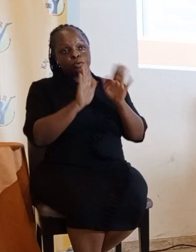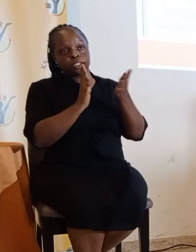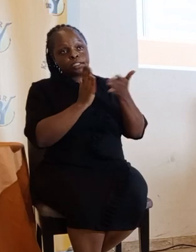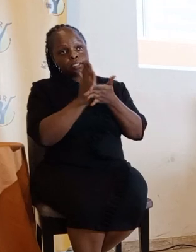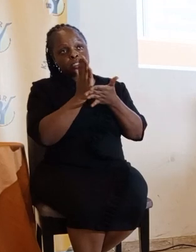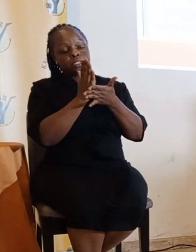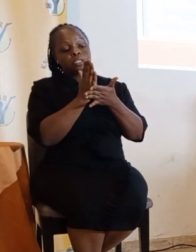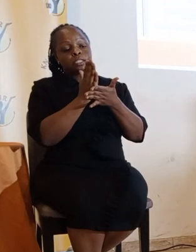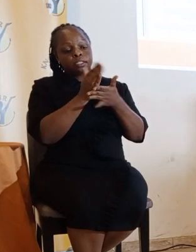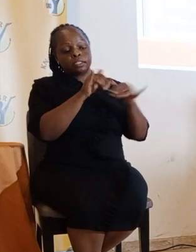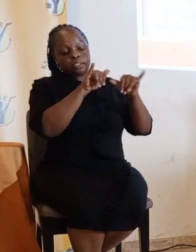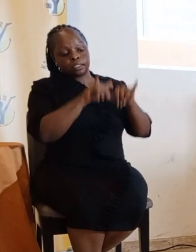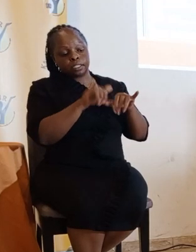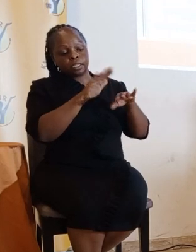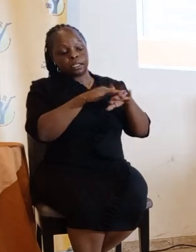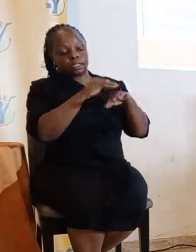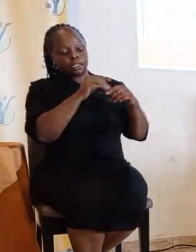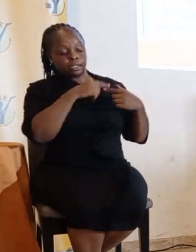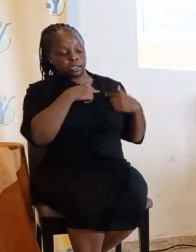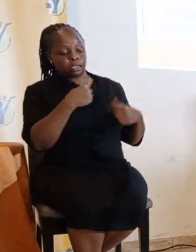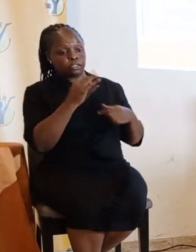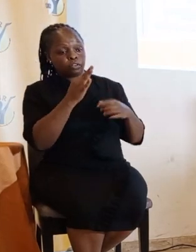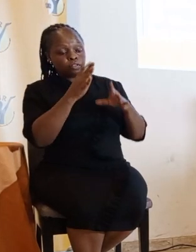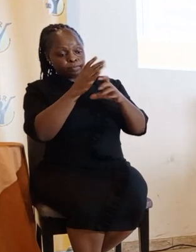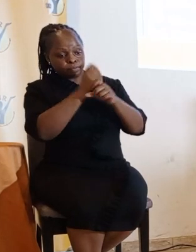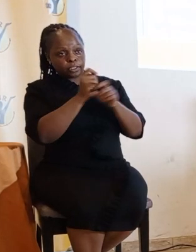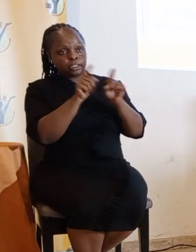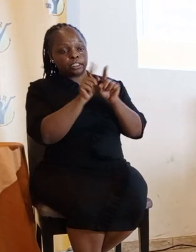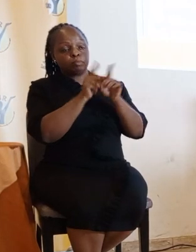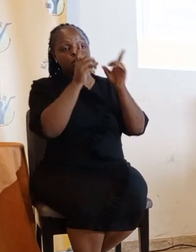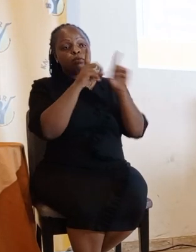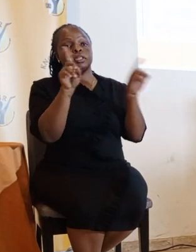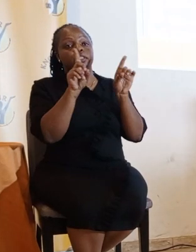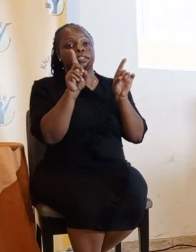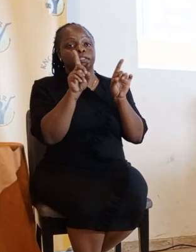rights lie at the heart of enterprise and democracy.